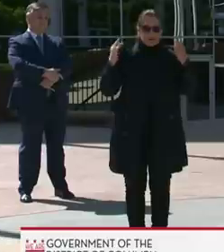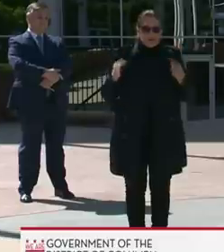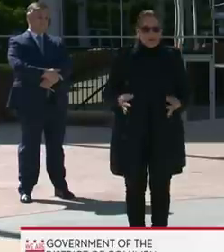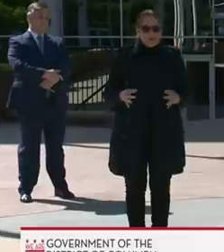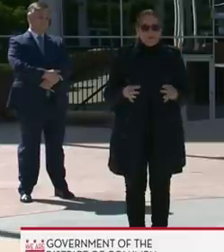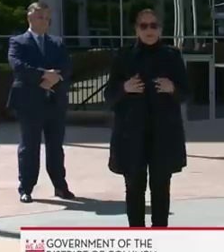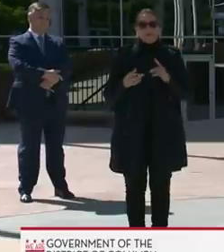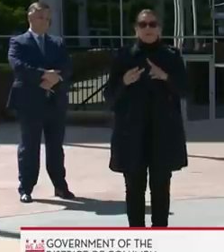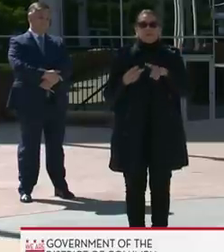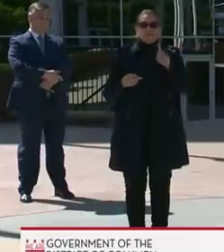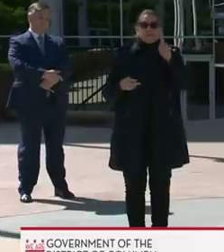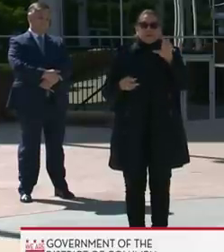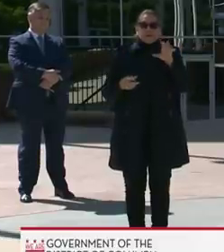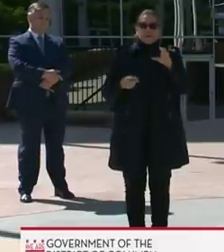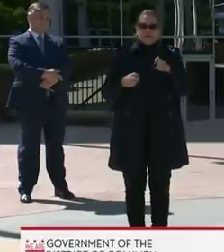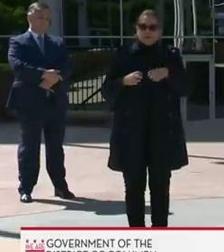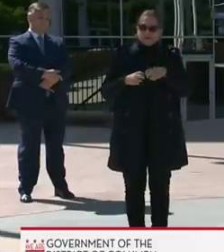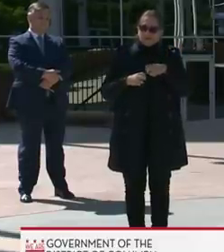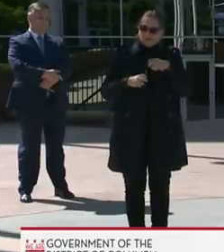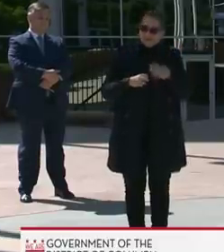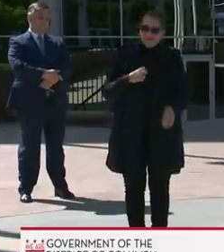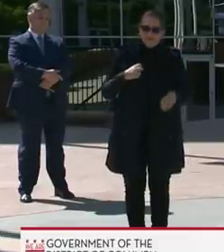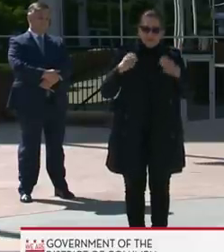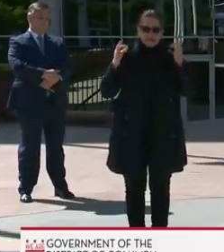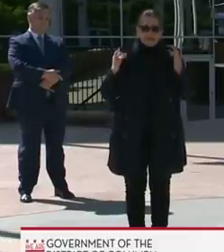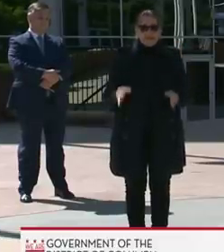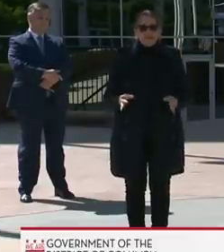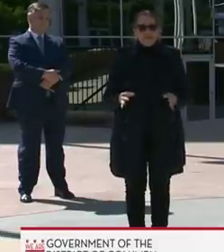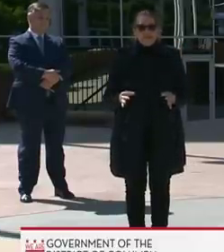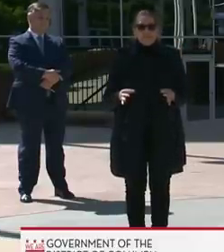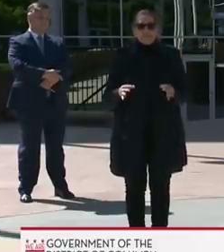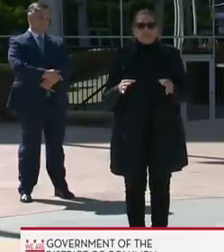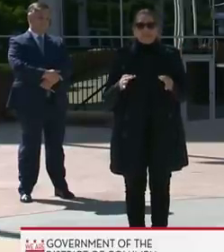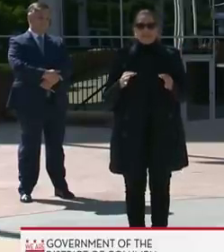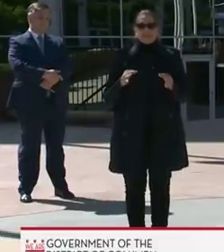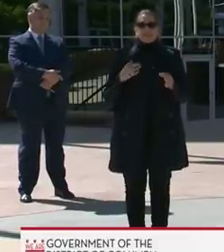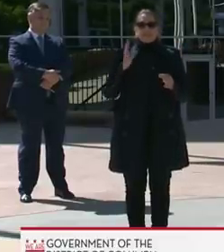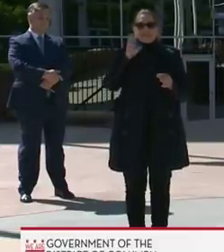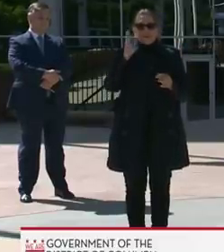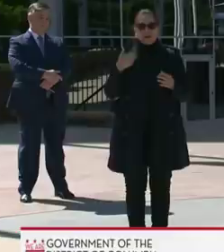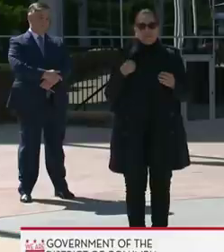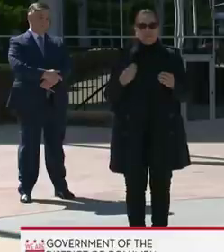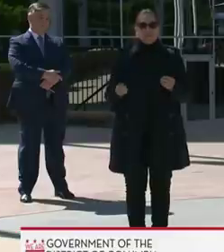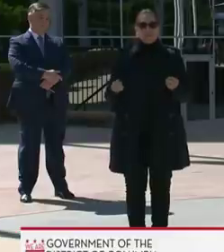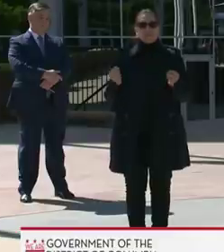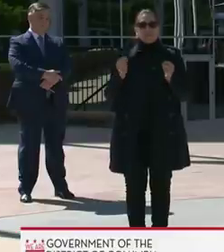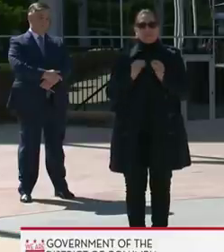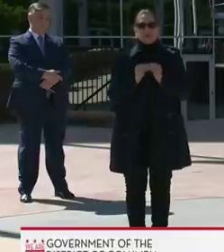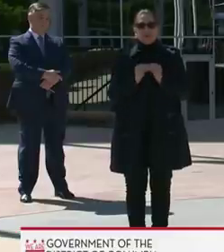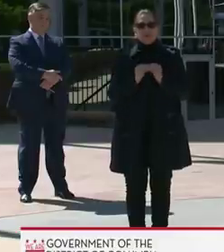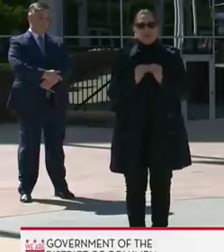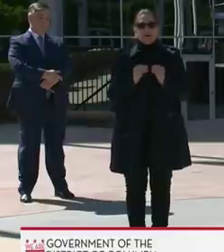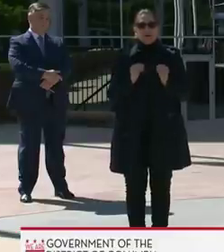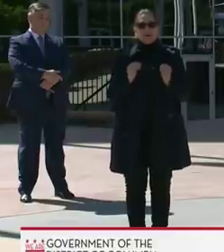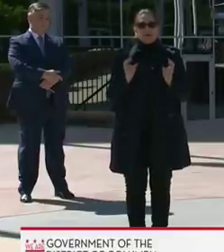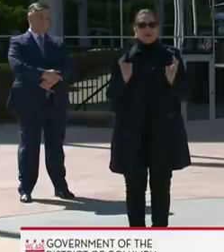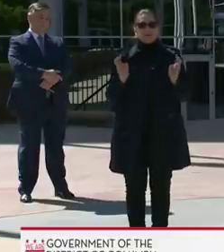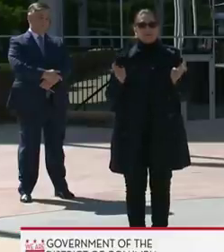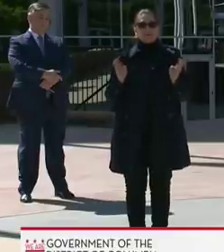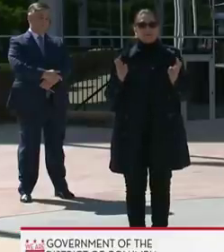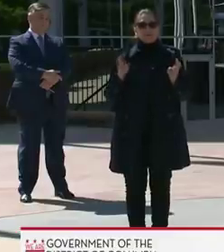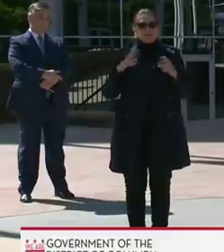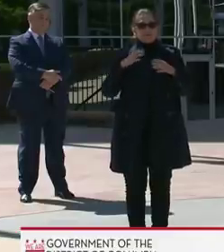that end, we will be having a more formal briefing later in this week on Wednesday, where